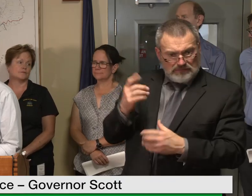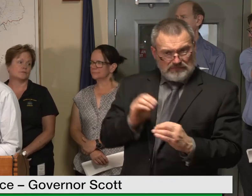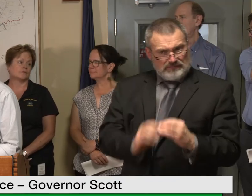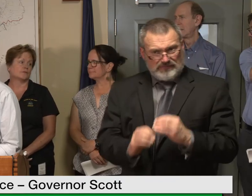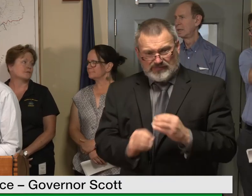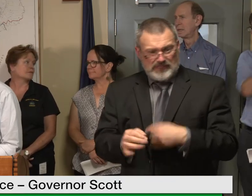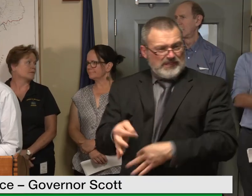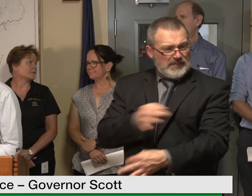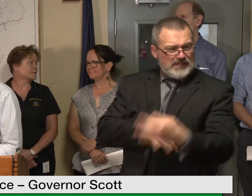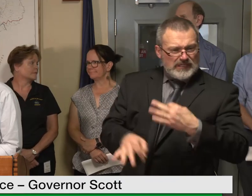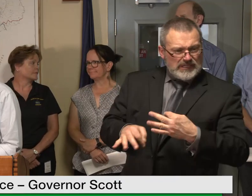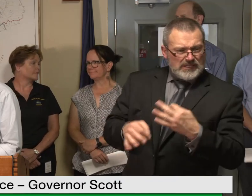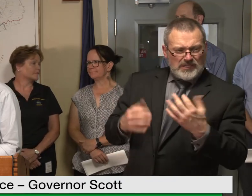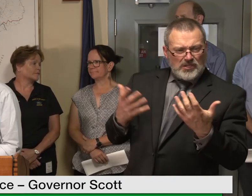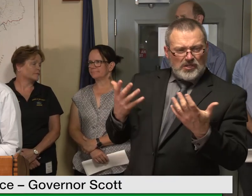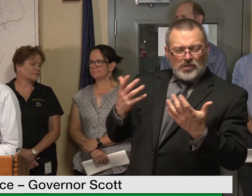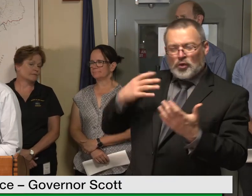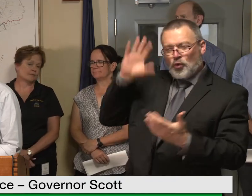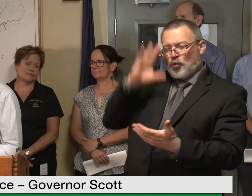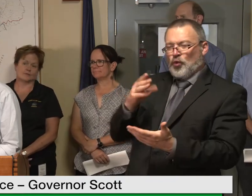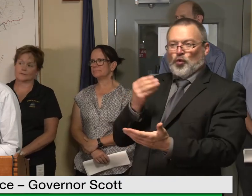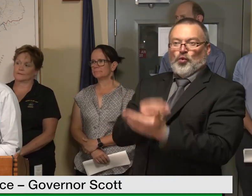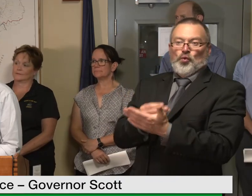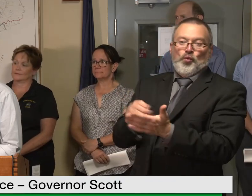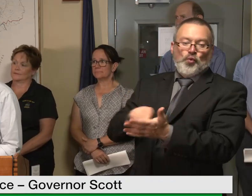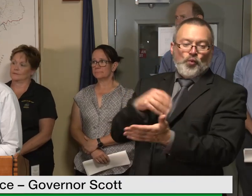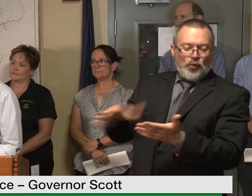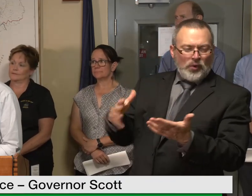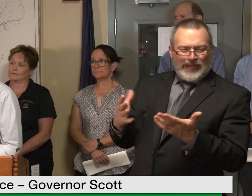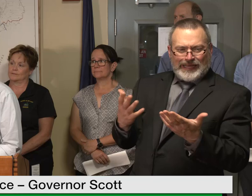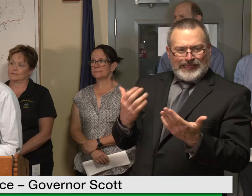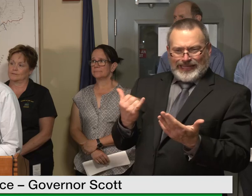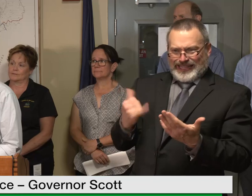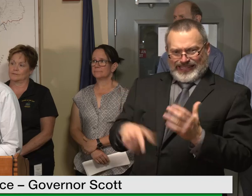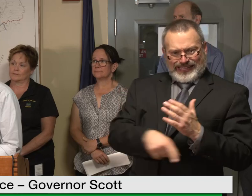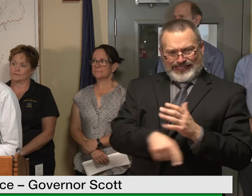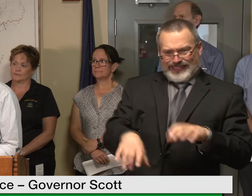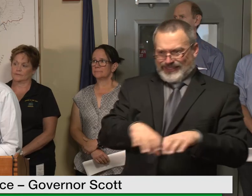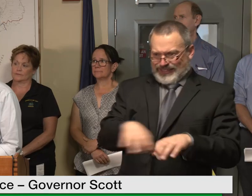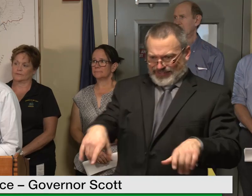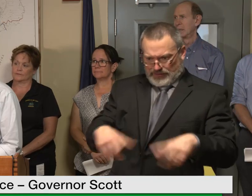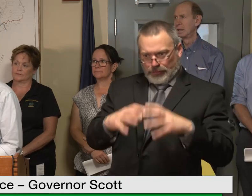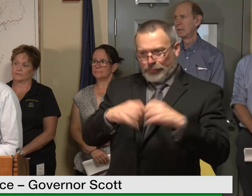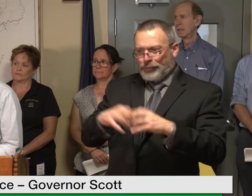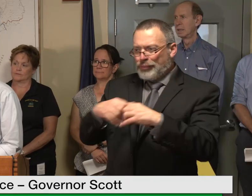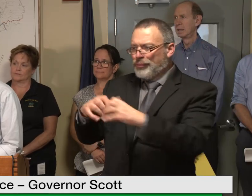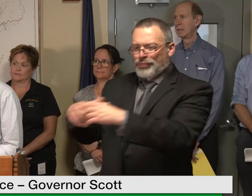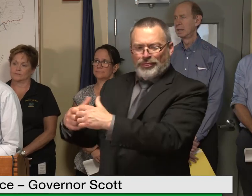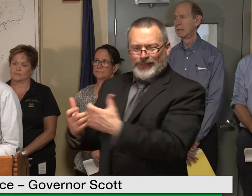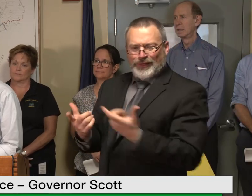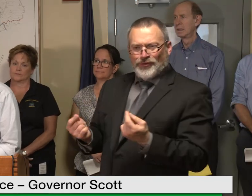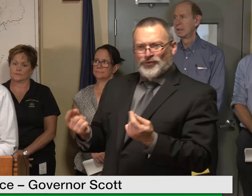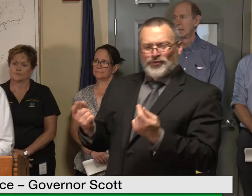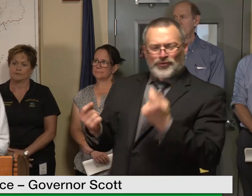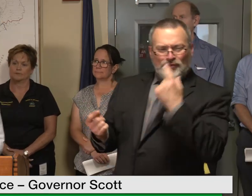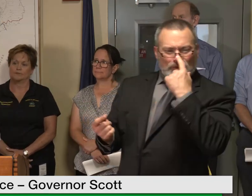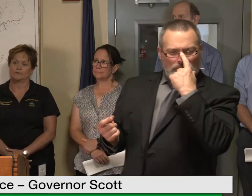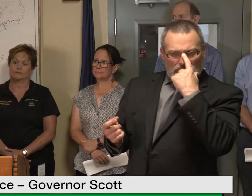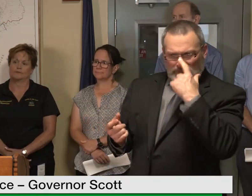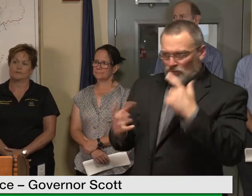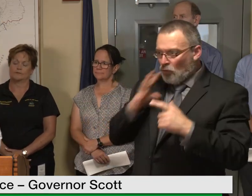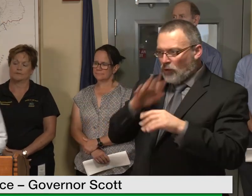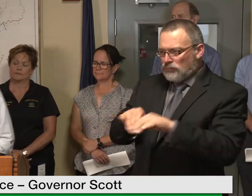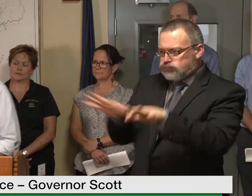study i know that would all cost money but what can be done because it always just seems like these culverts are breaking and that's what's leading to a lot of the water yeah and it's a little bit